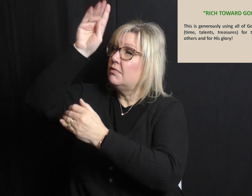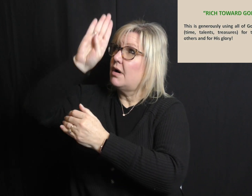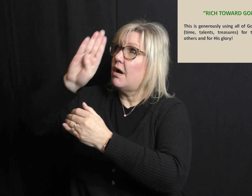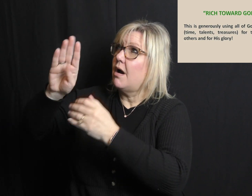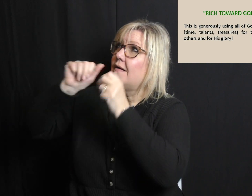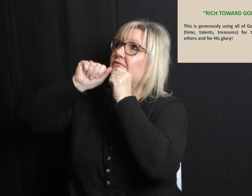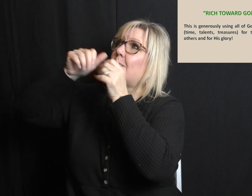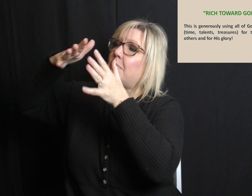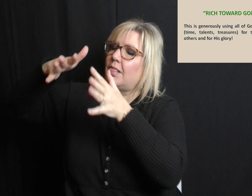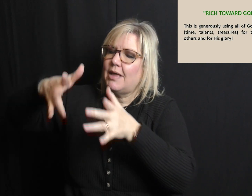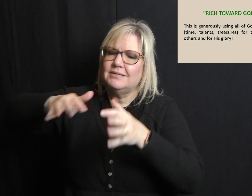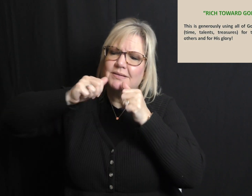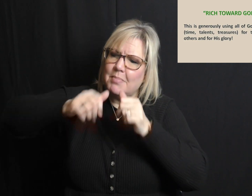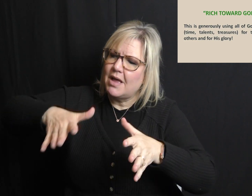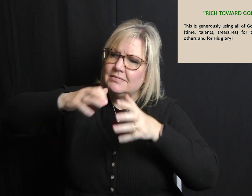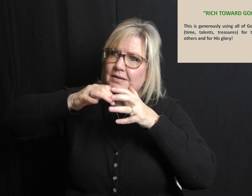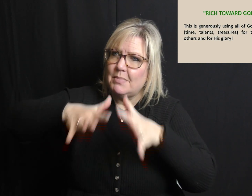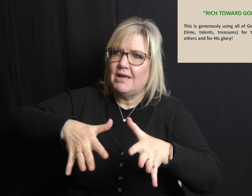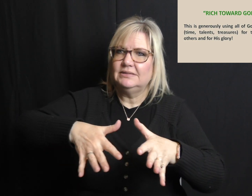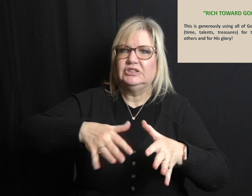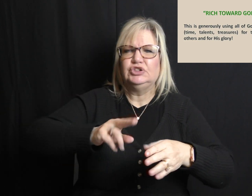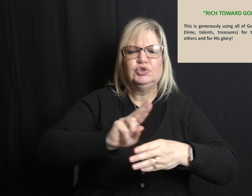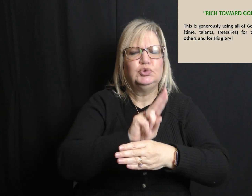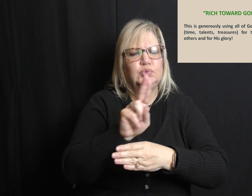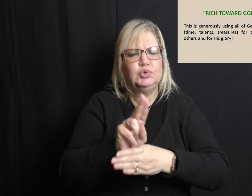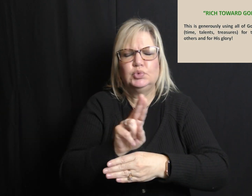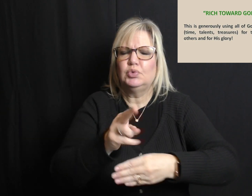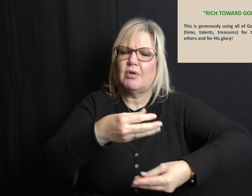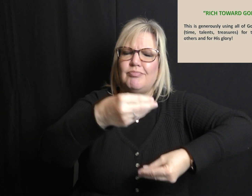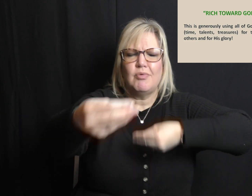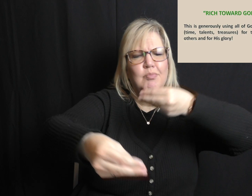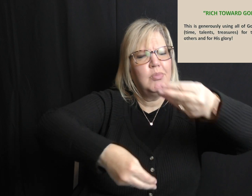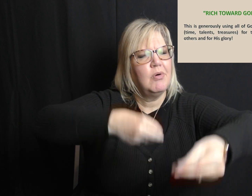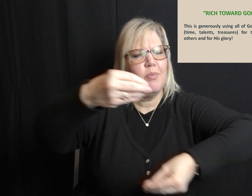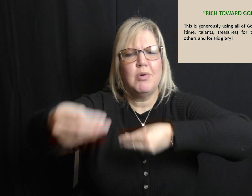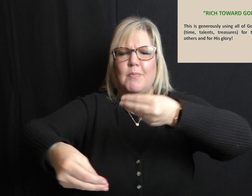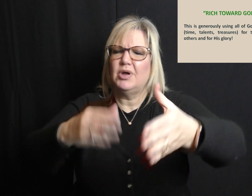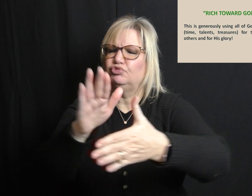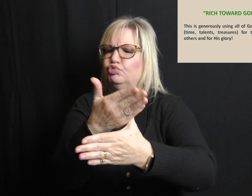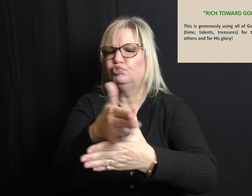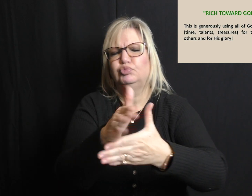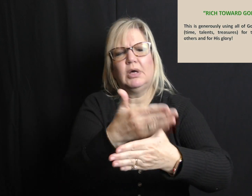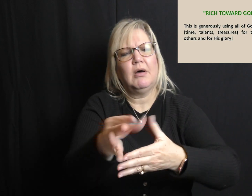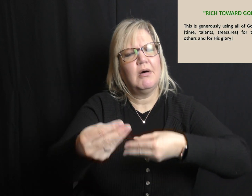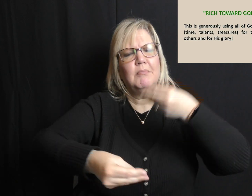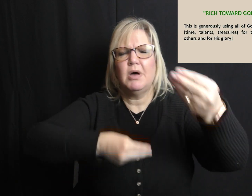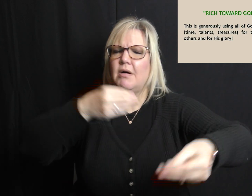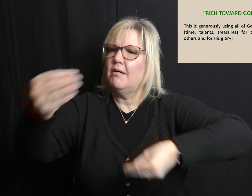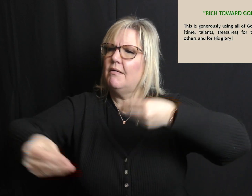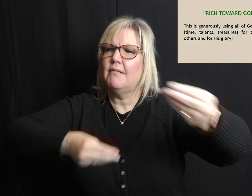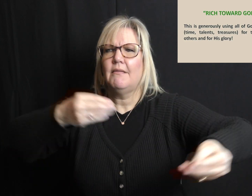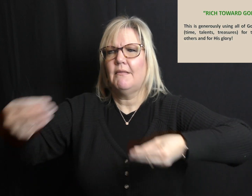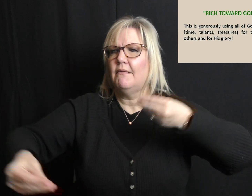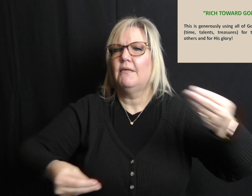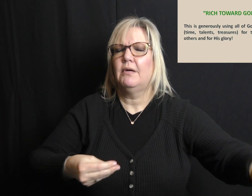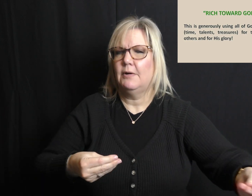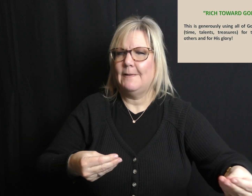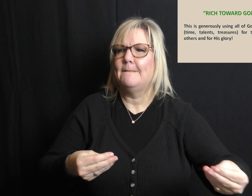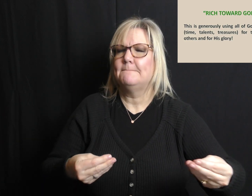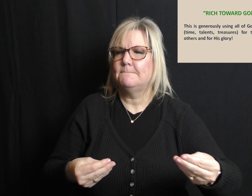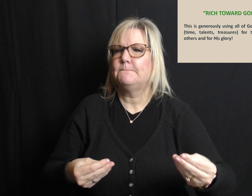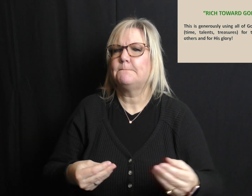we have comes from Him. To be rich toward God means that we generously use all of God's